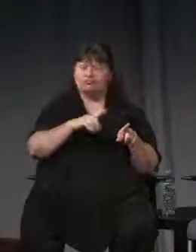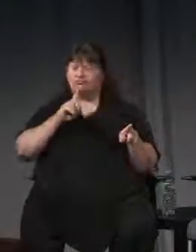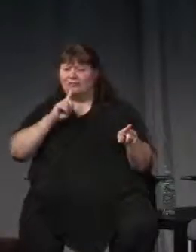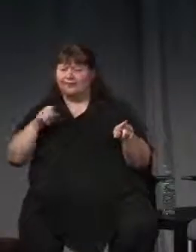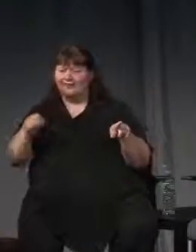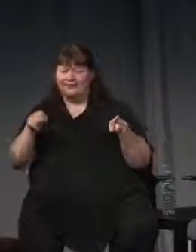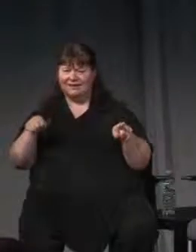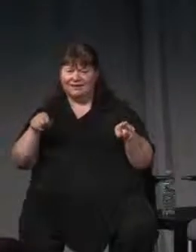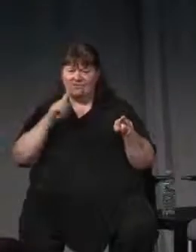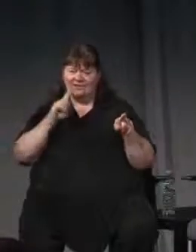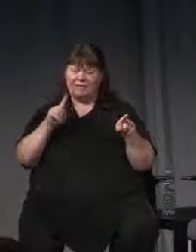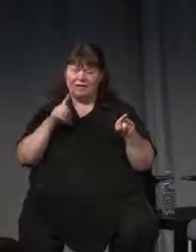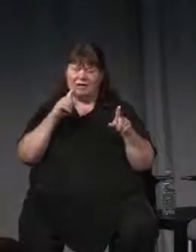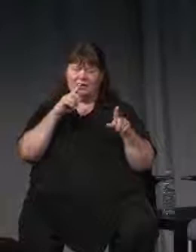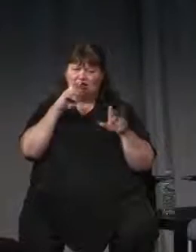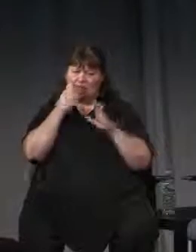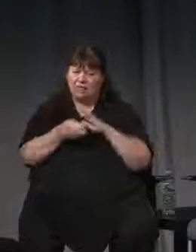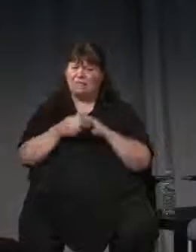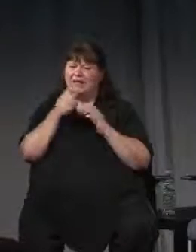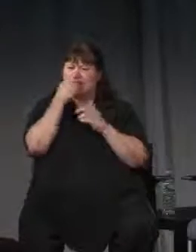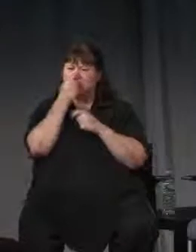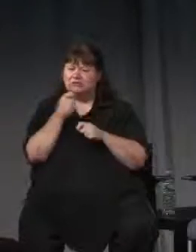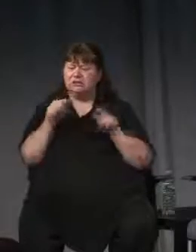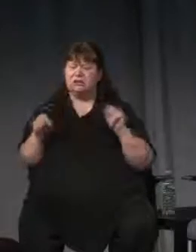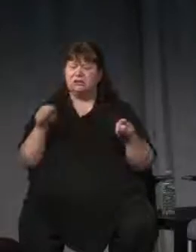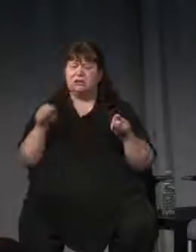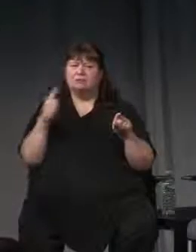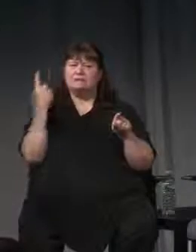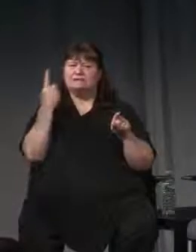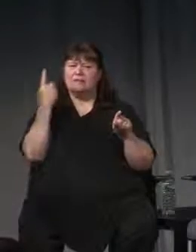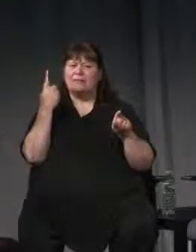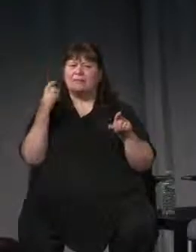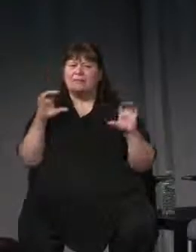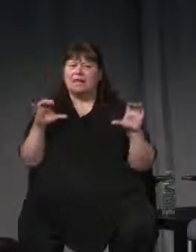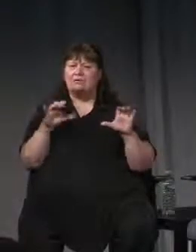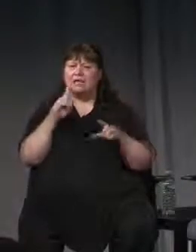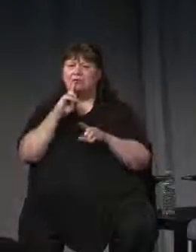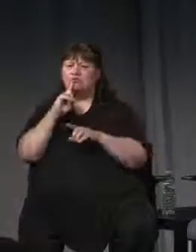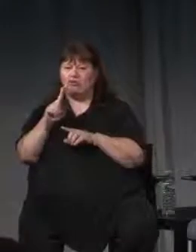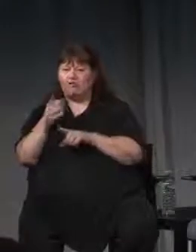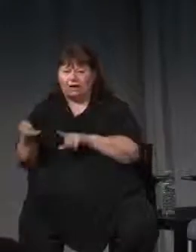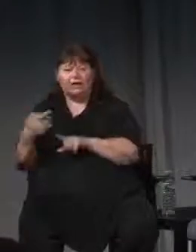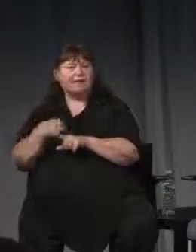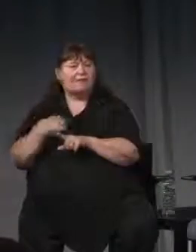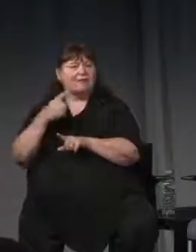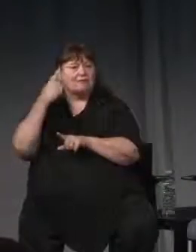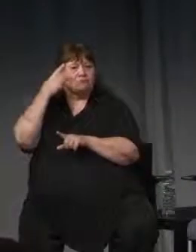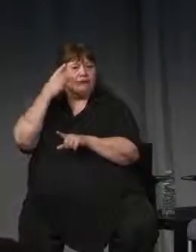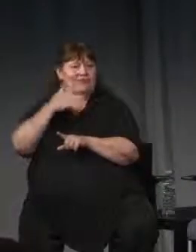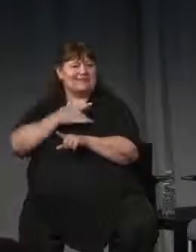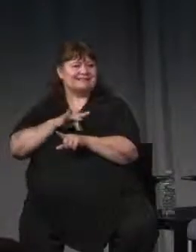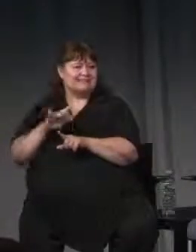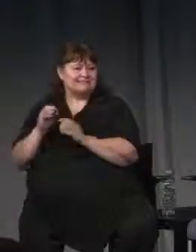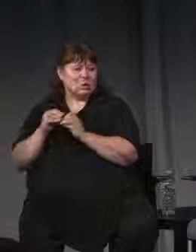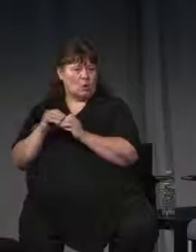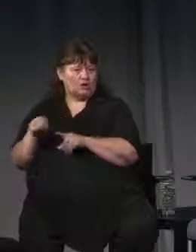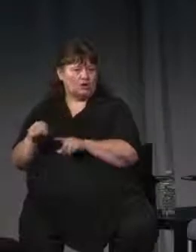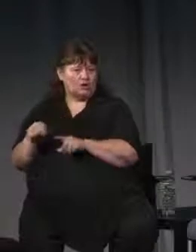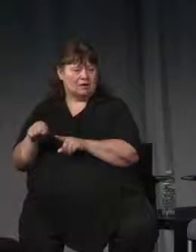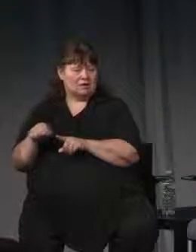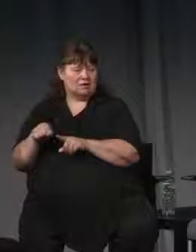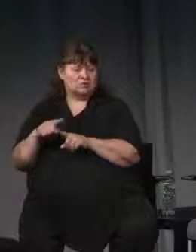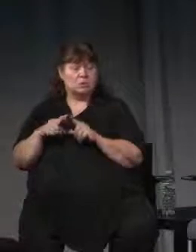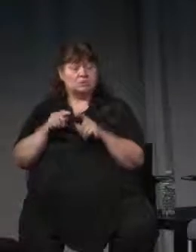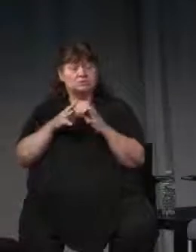are really deep and interesting, because they tell us that there's something that's being done by the real instrument that your brain is very sensitive to. And so there have been a bunch